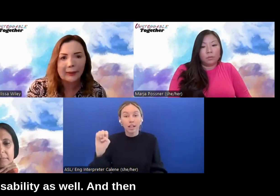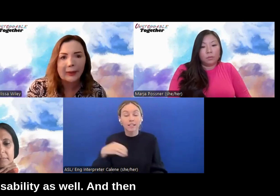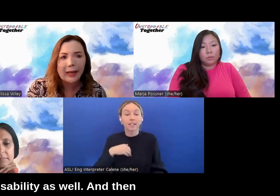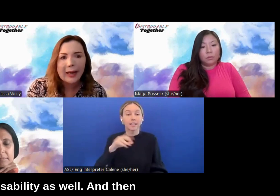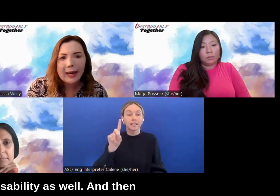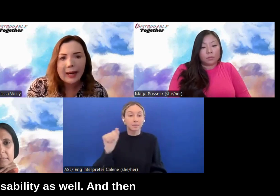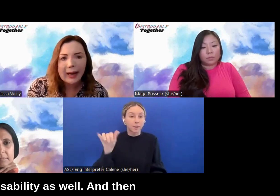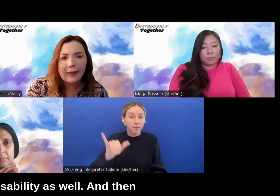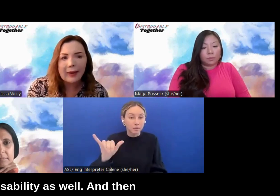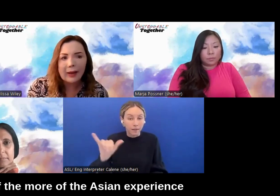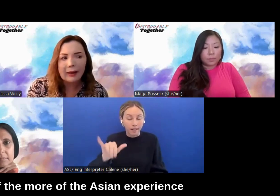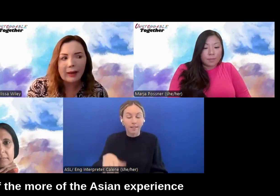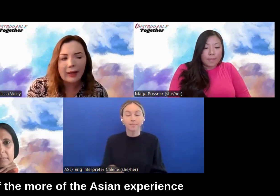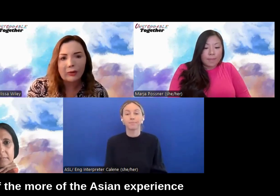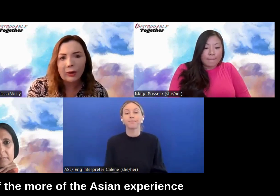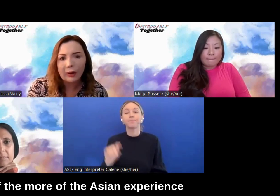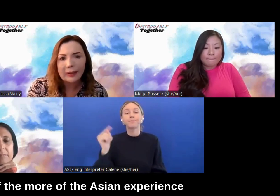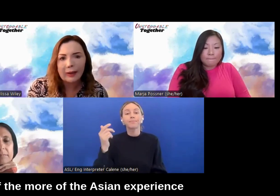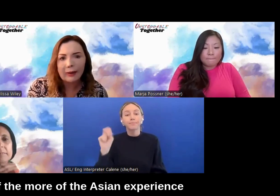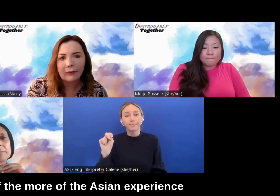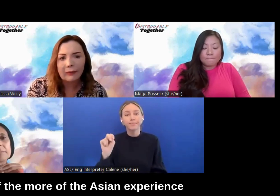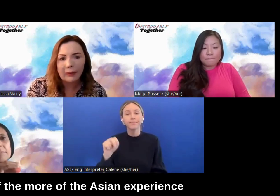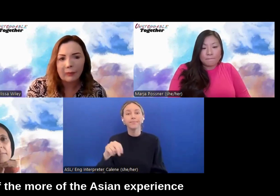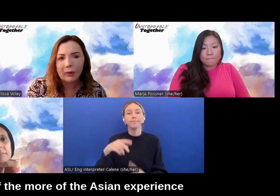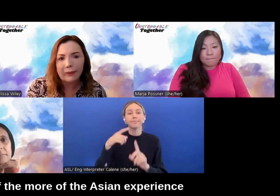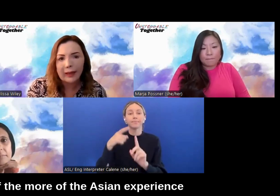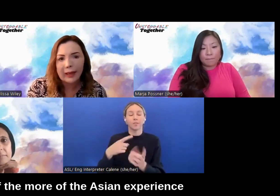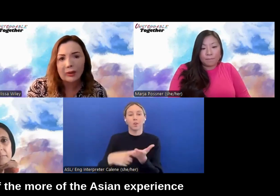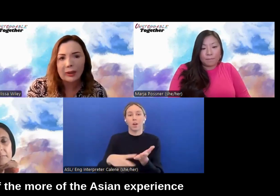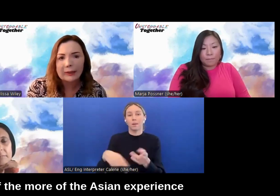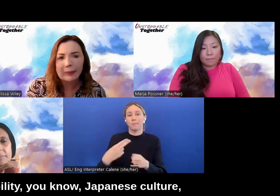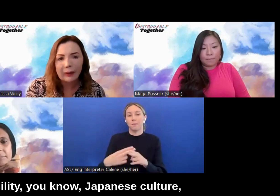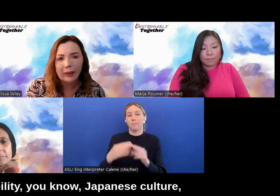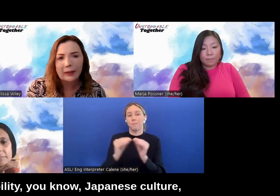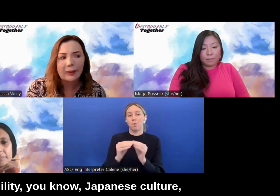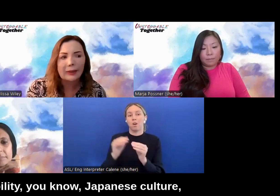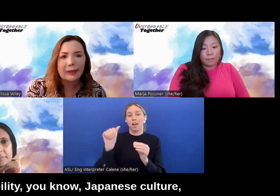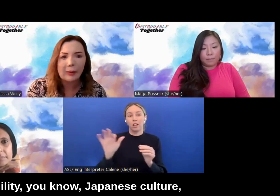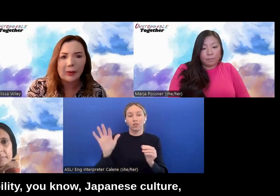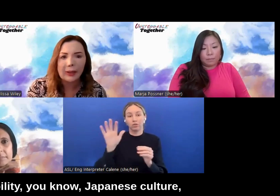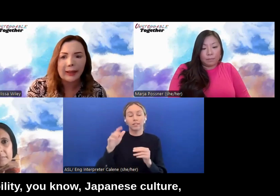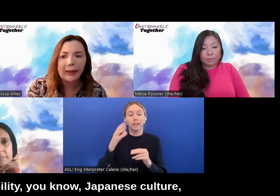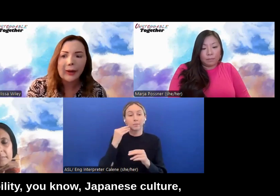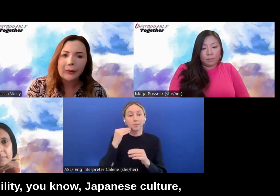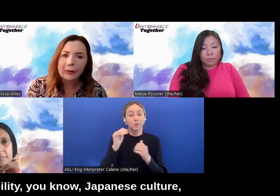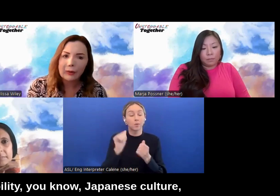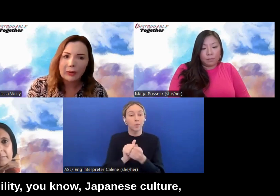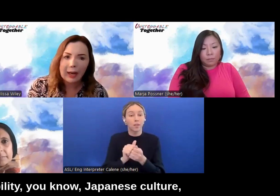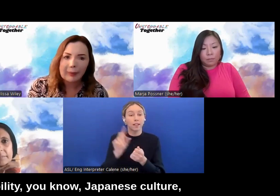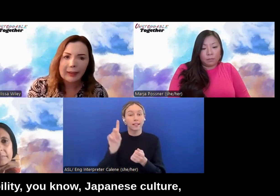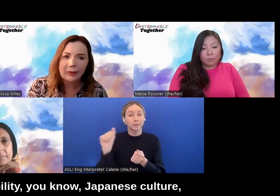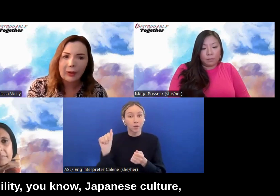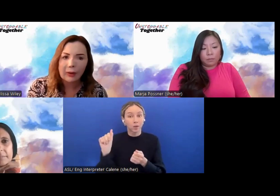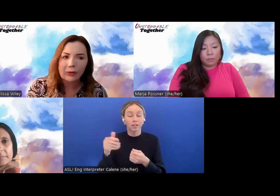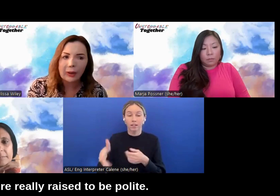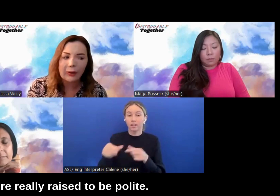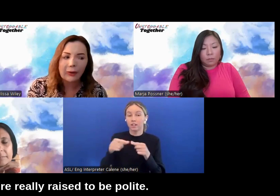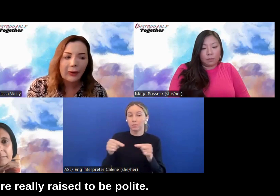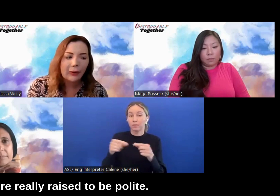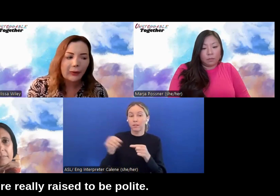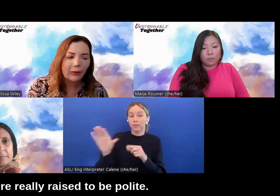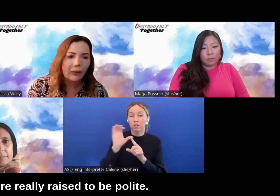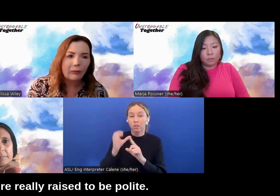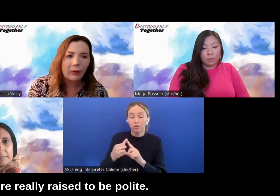as well. And then in terms of more of the Asian experience with disability, in Japanese